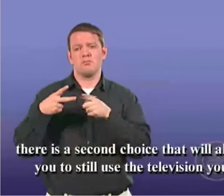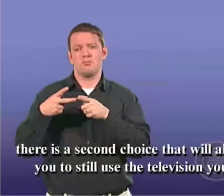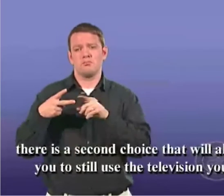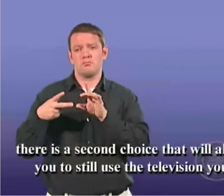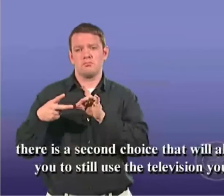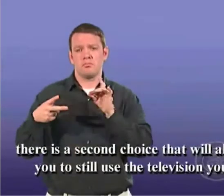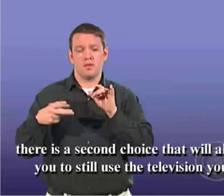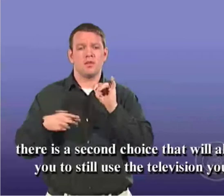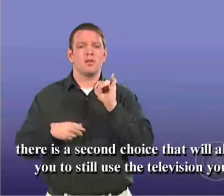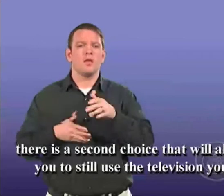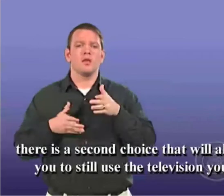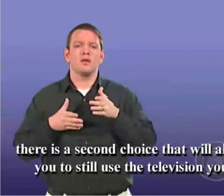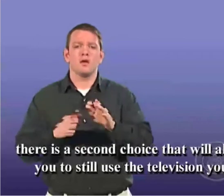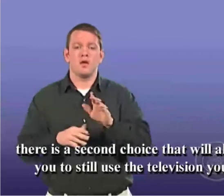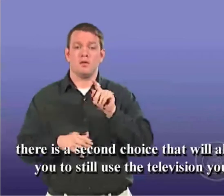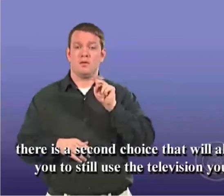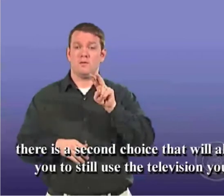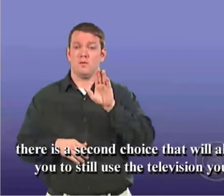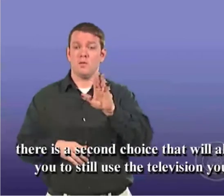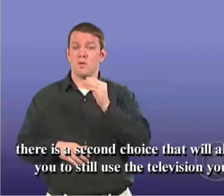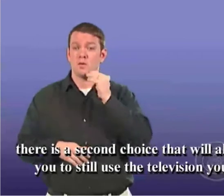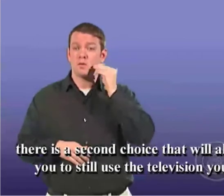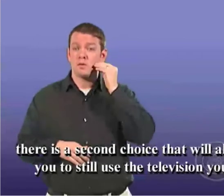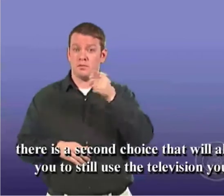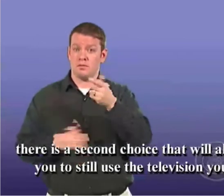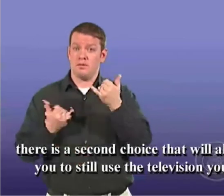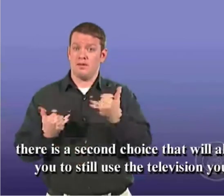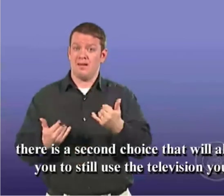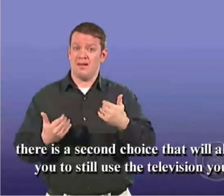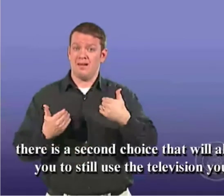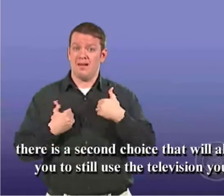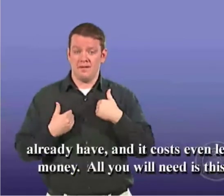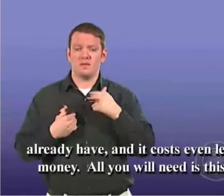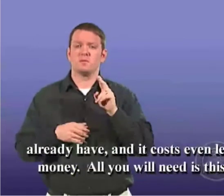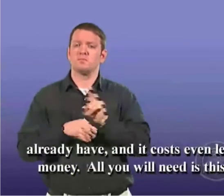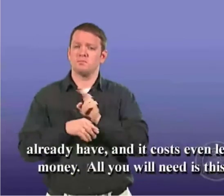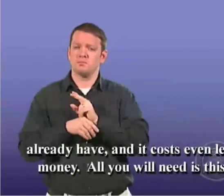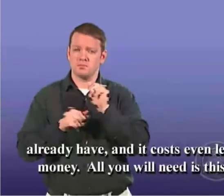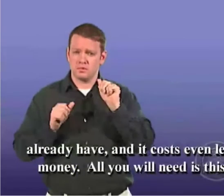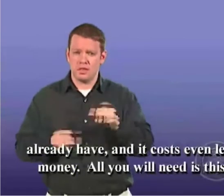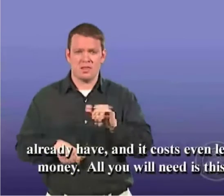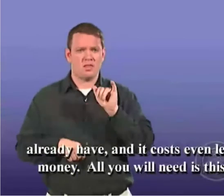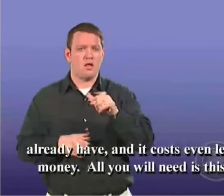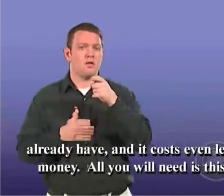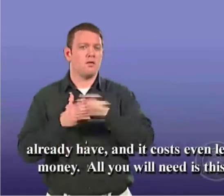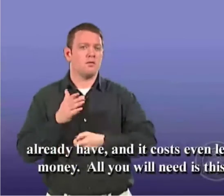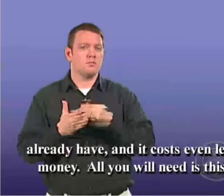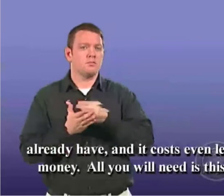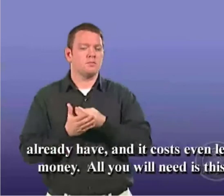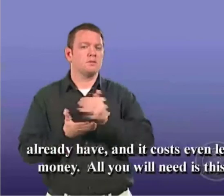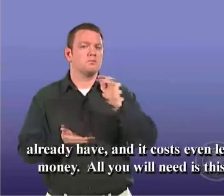there is a second choice that will allow you to still use the television you already have, and it costs even less money.